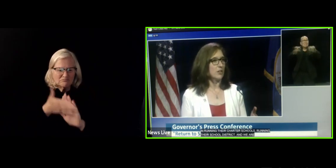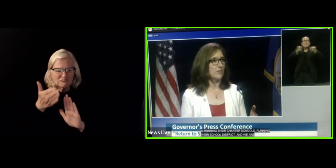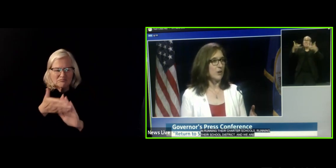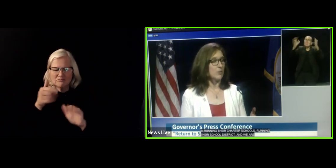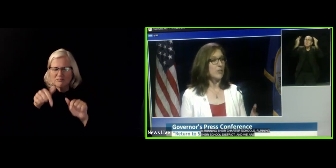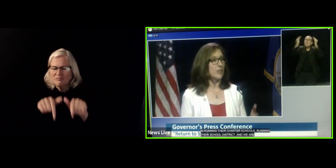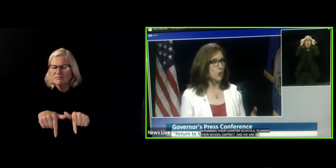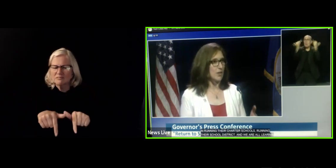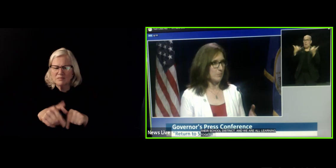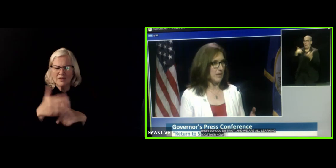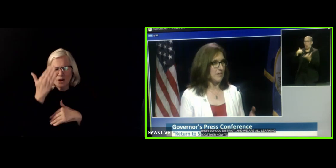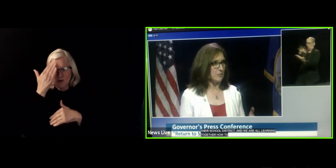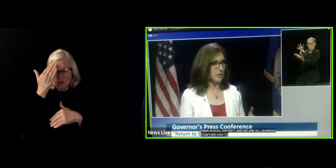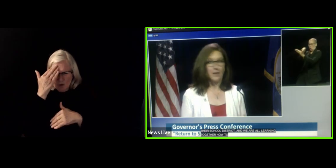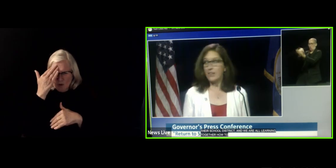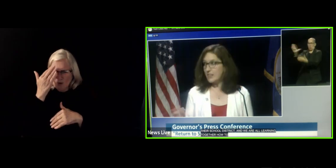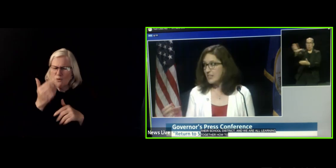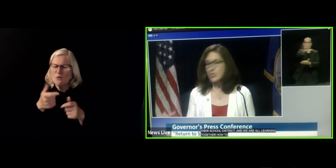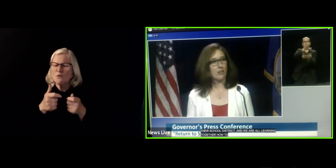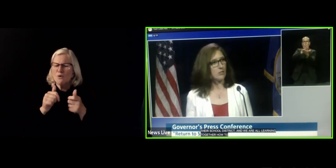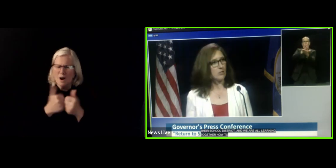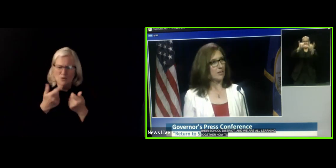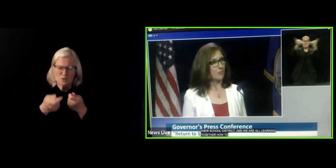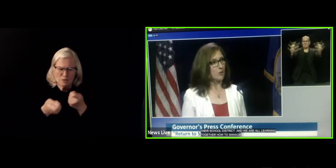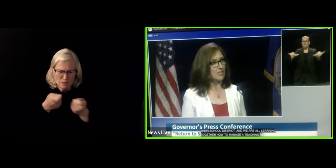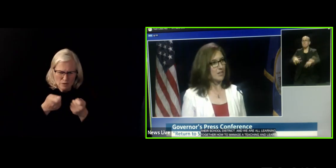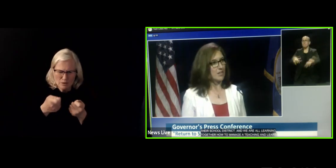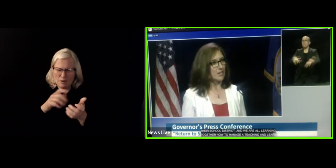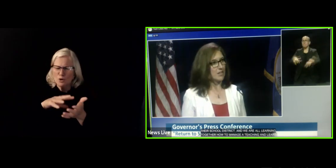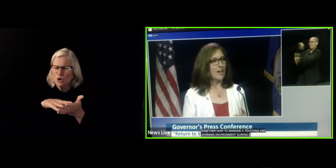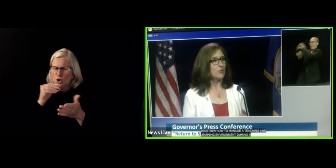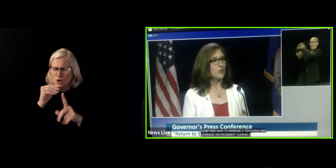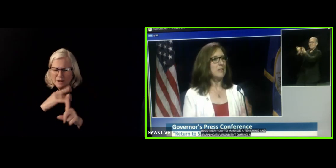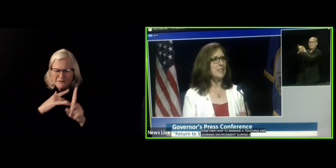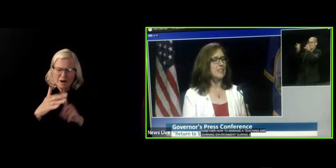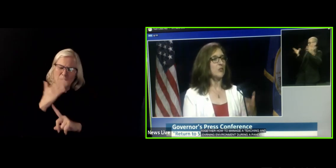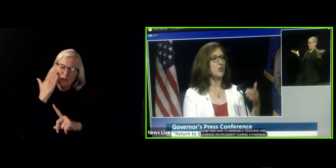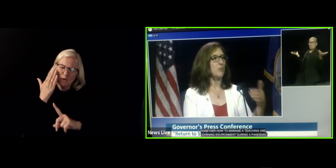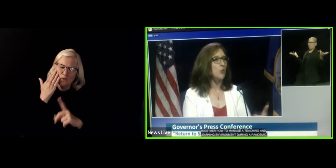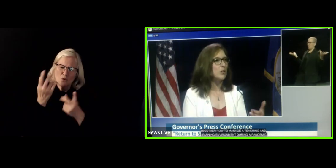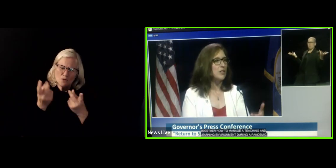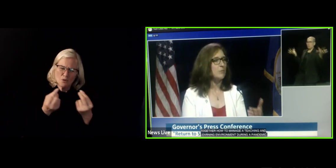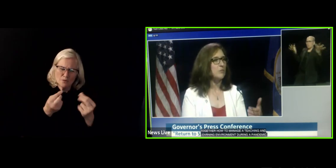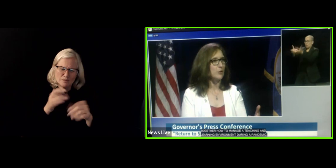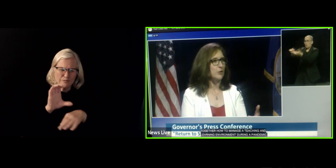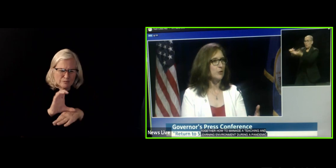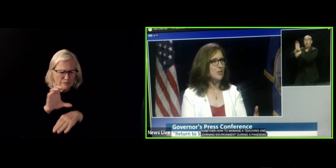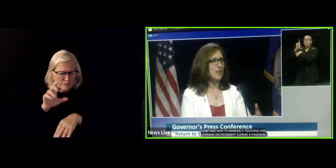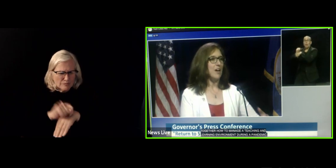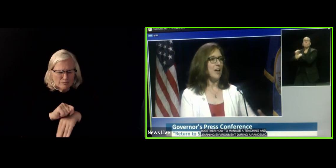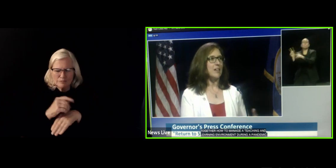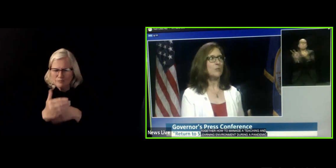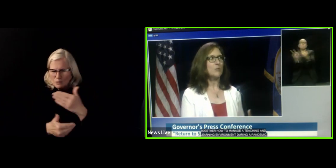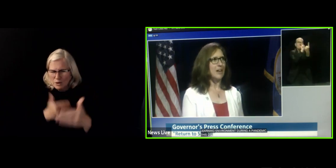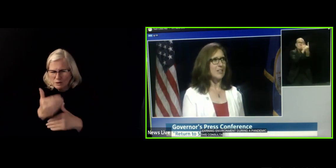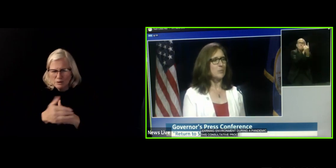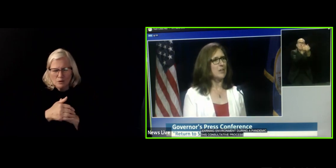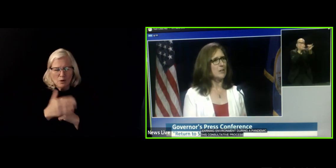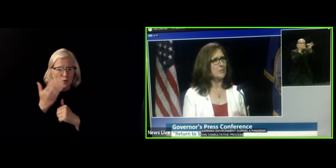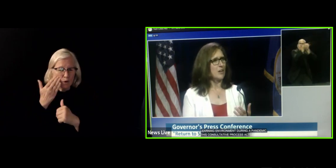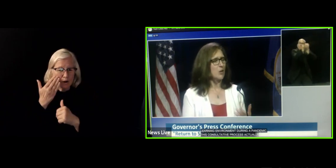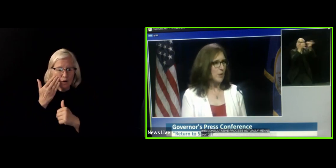learning environment during a pandemic. This consultative process actually means that the support comes first And